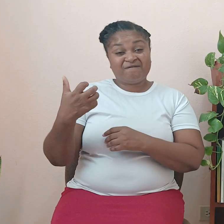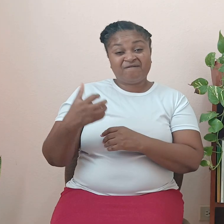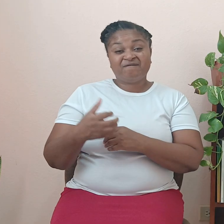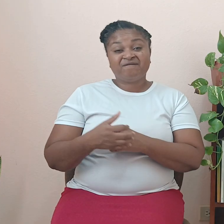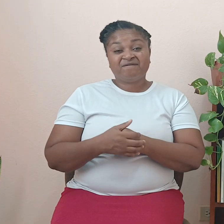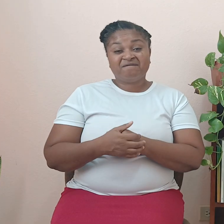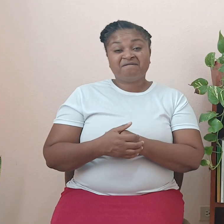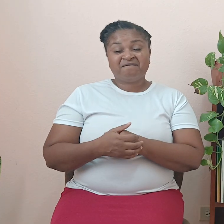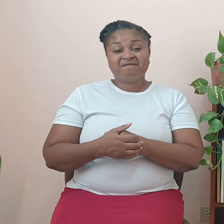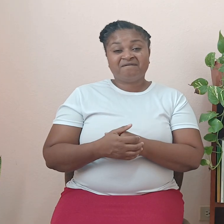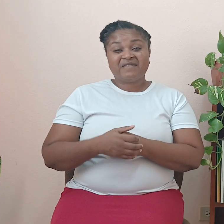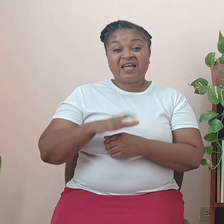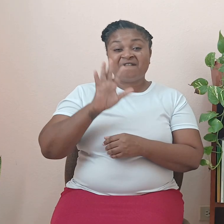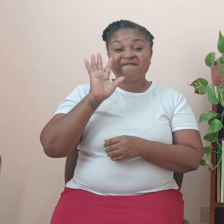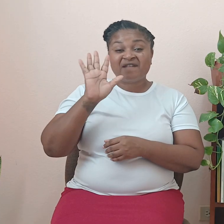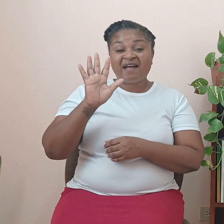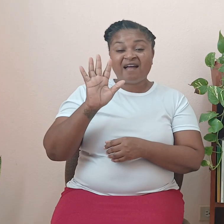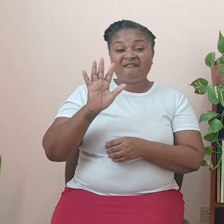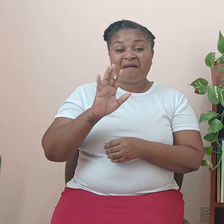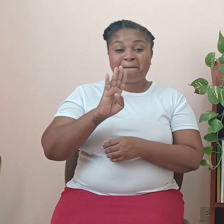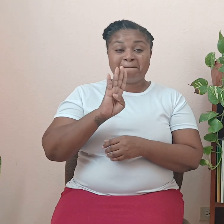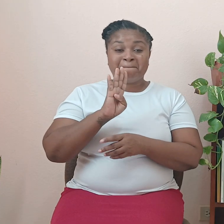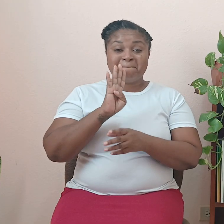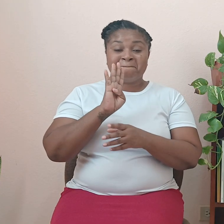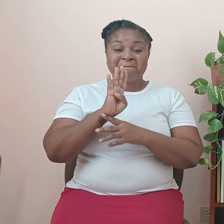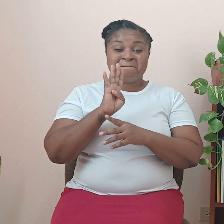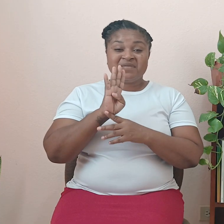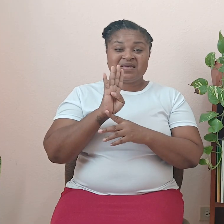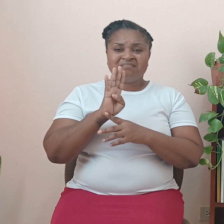5. B. She told Job to just